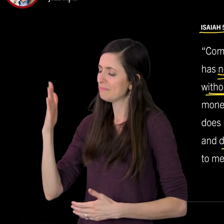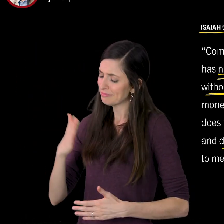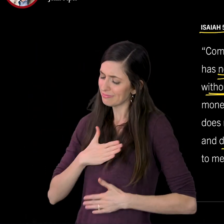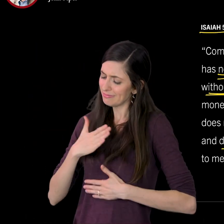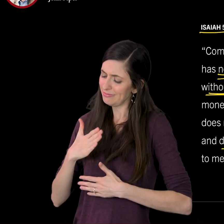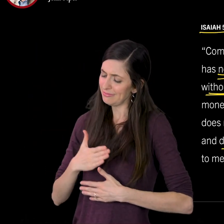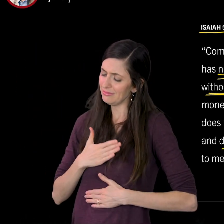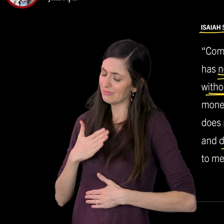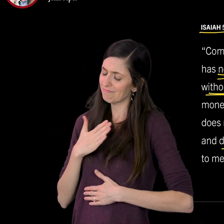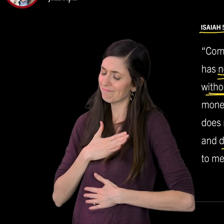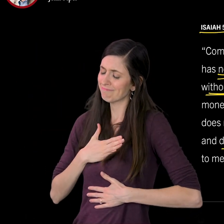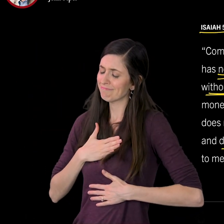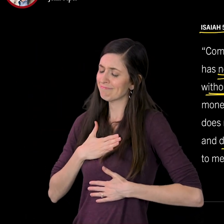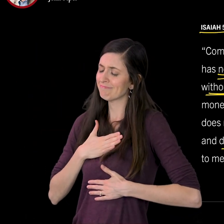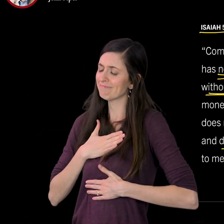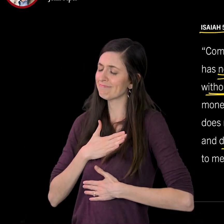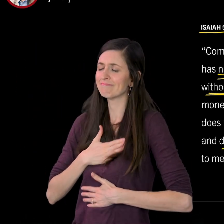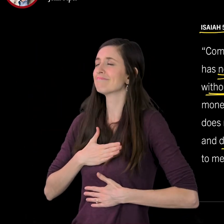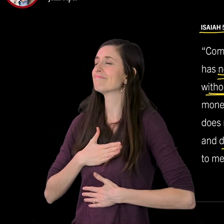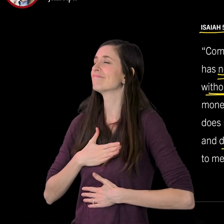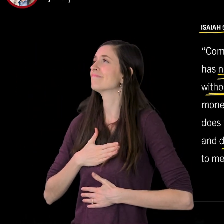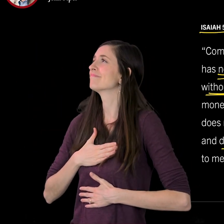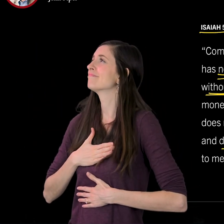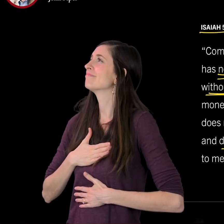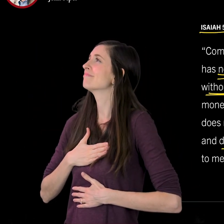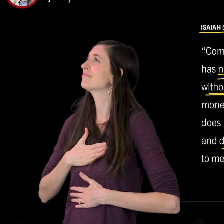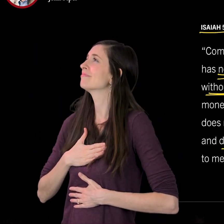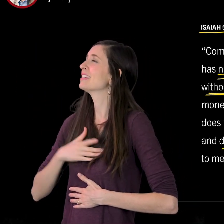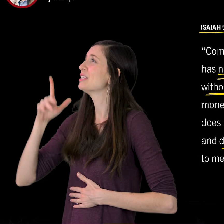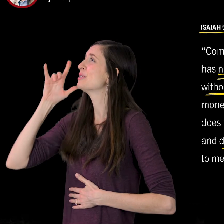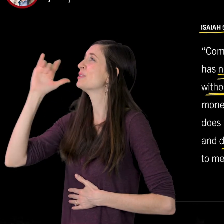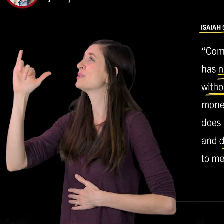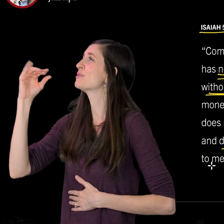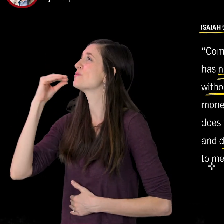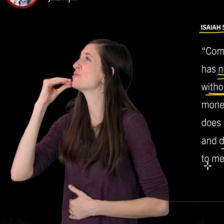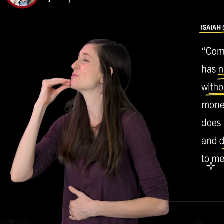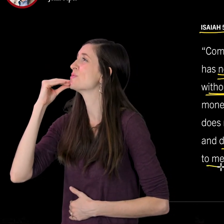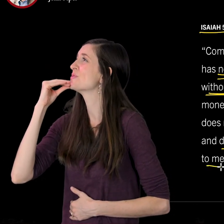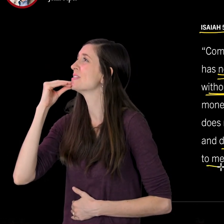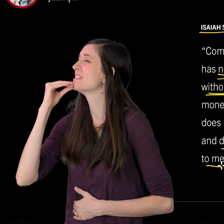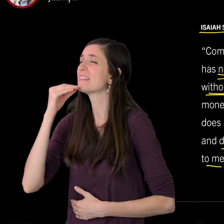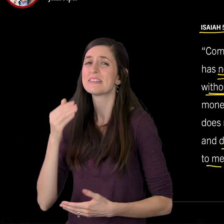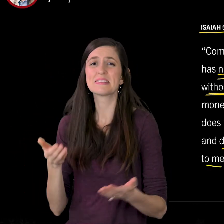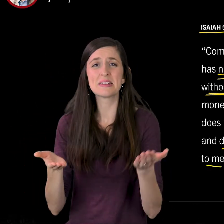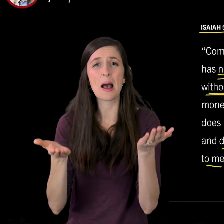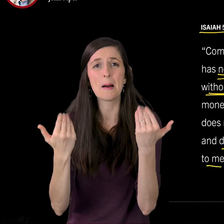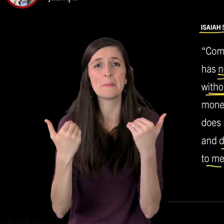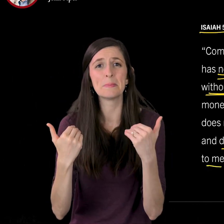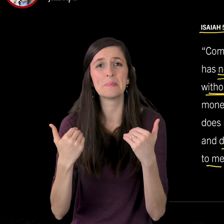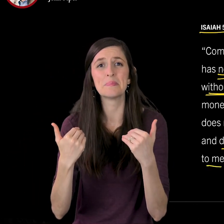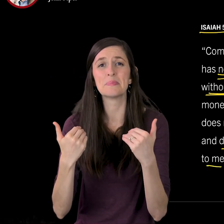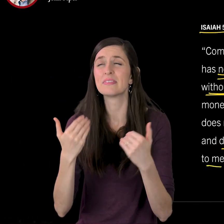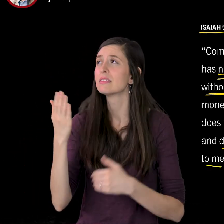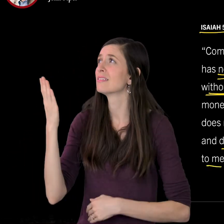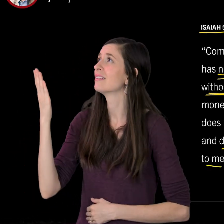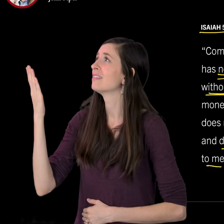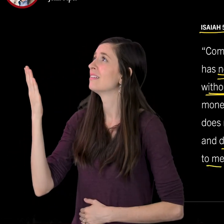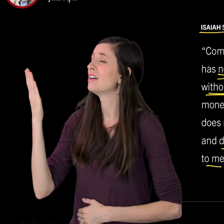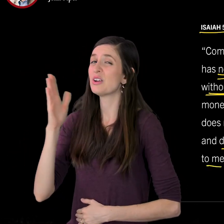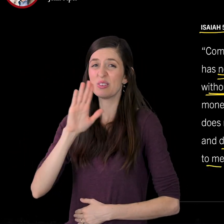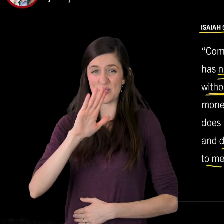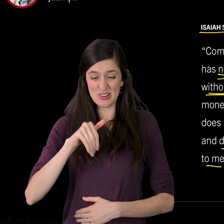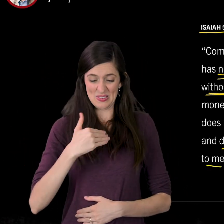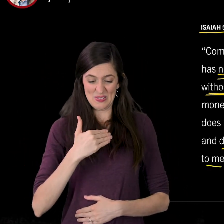delight yourselves in rich food incline your ear come to me hear that your